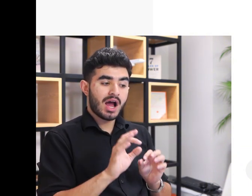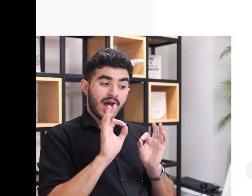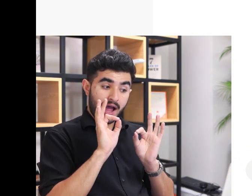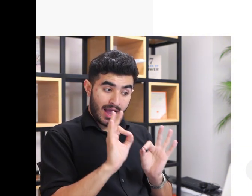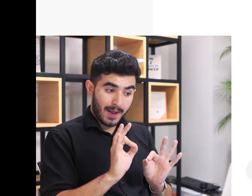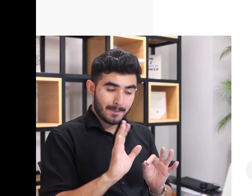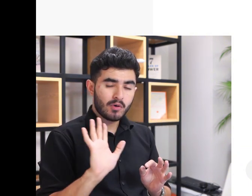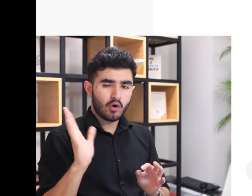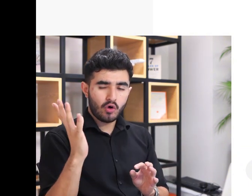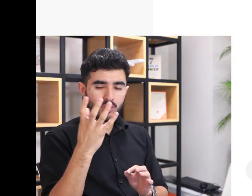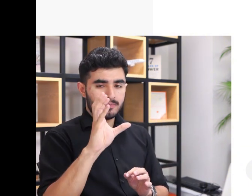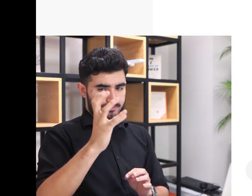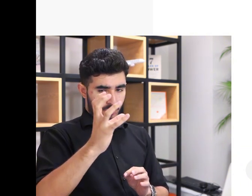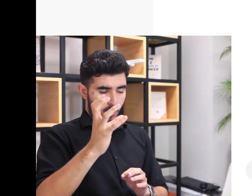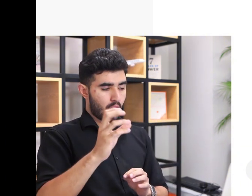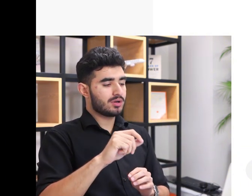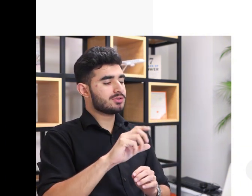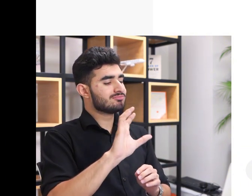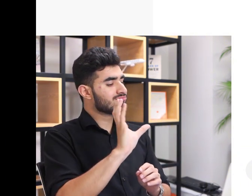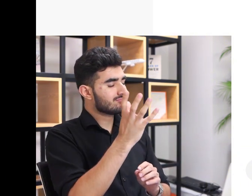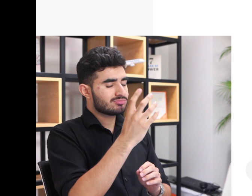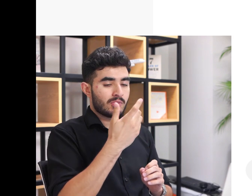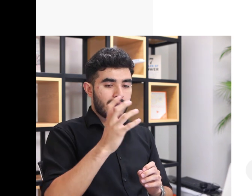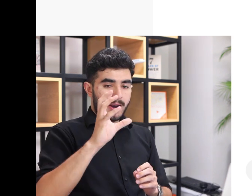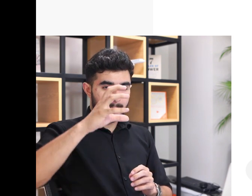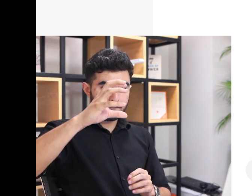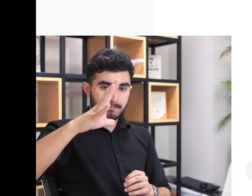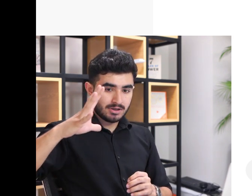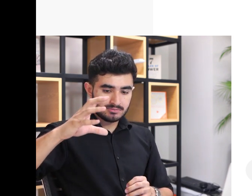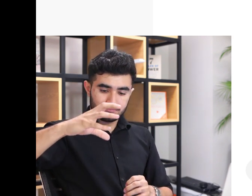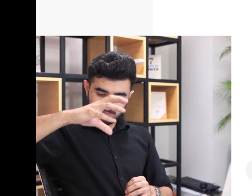It's why things fall down instead of floating away.